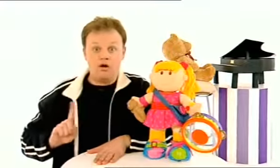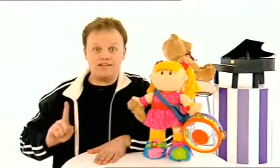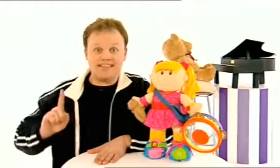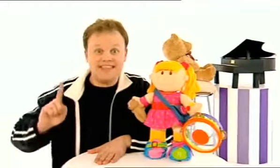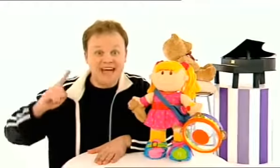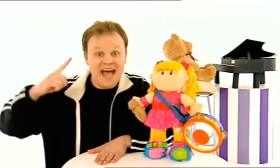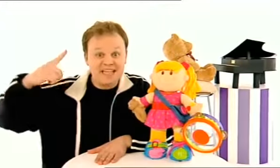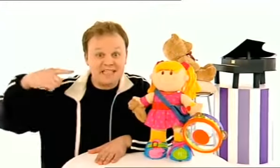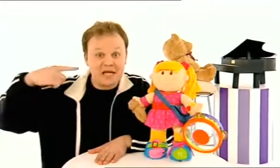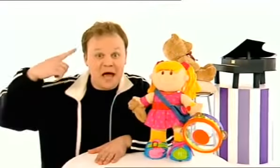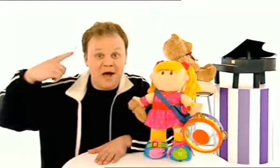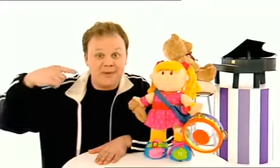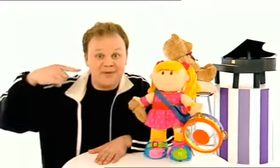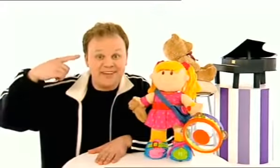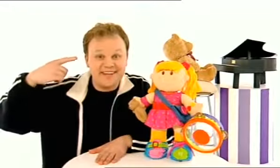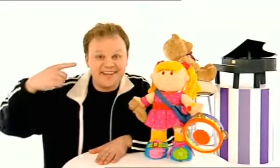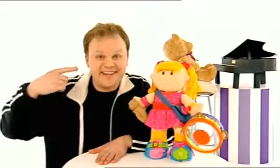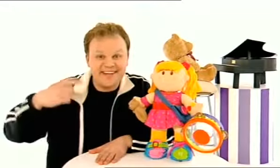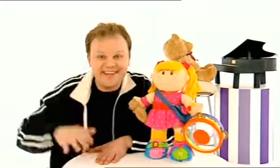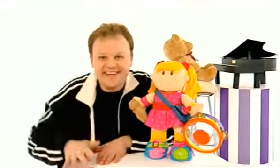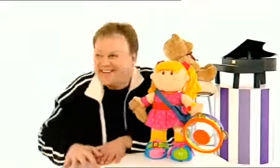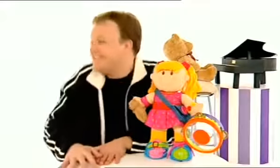What's that sound?